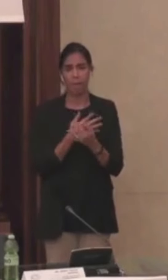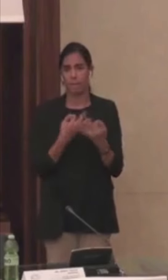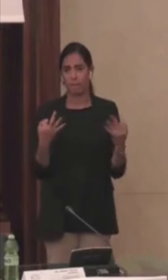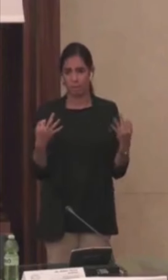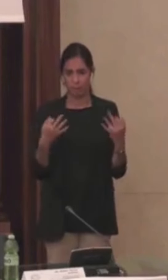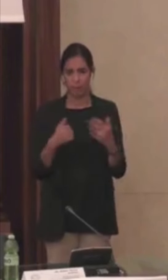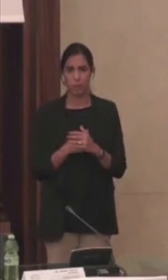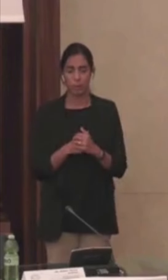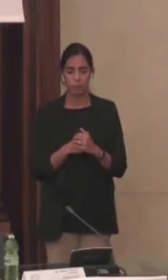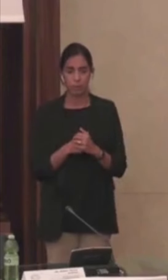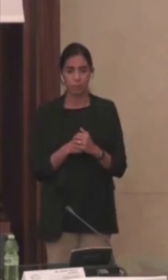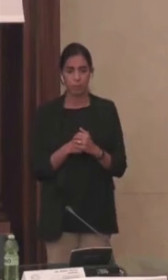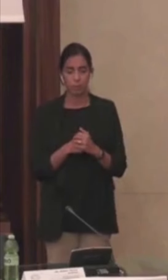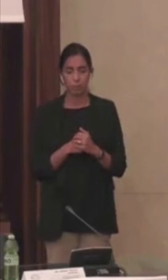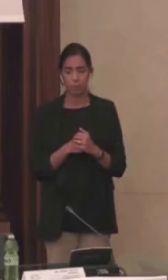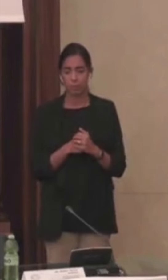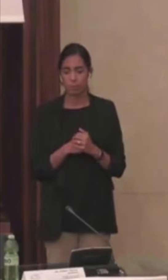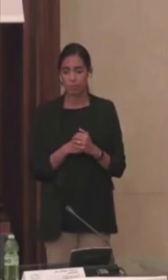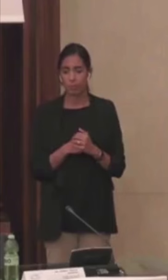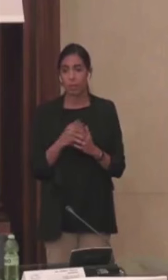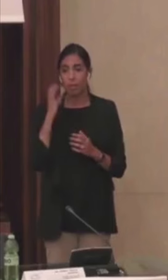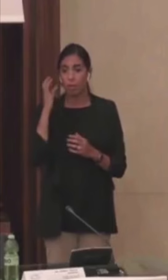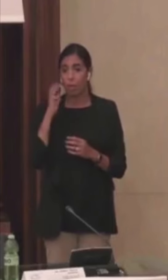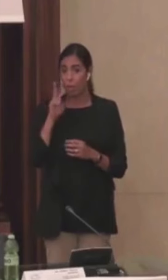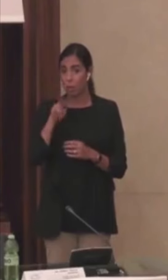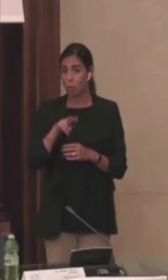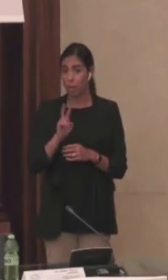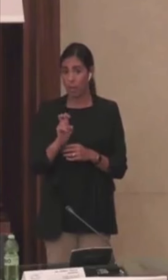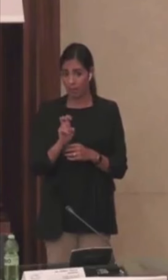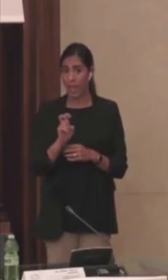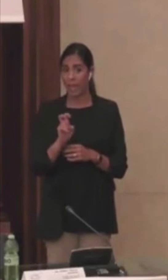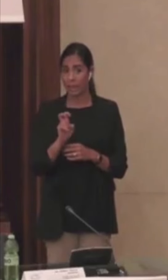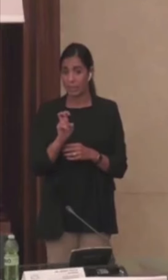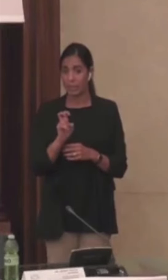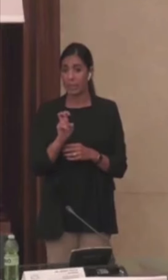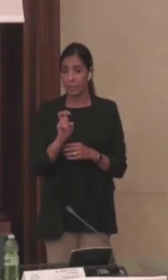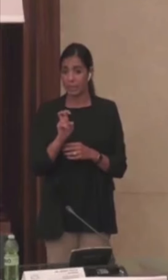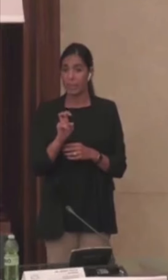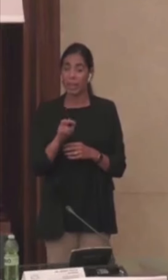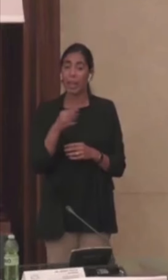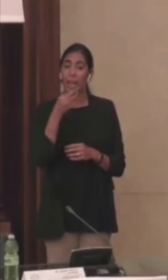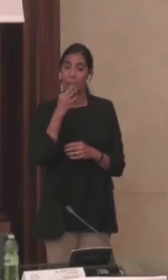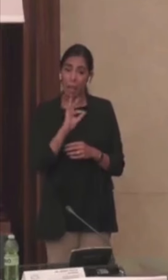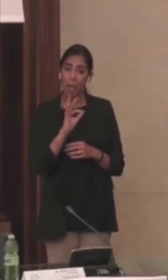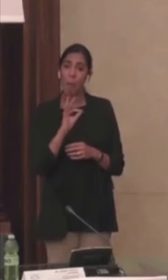virus could already be made alkaline and neutralized.